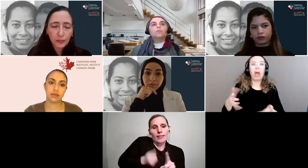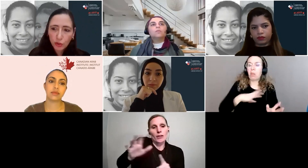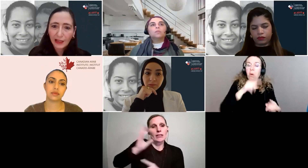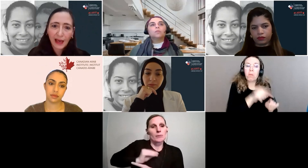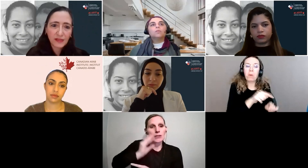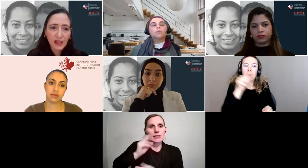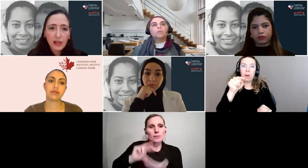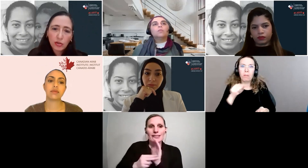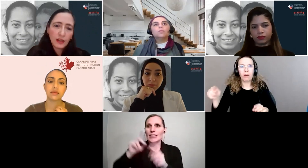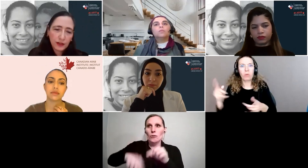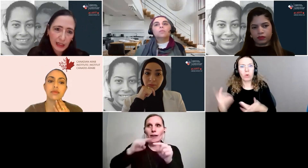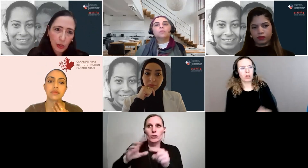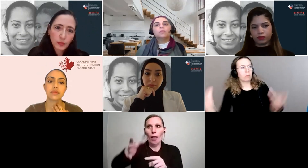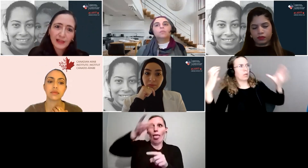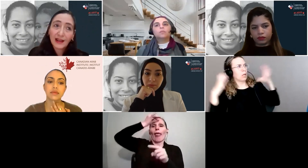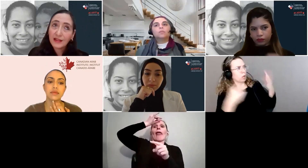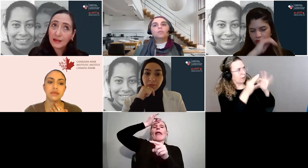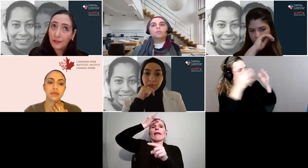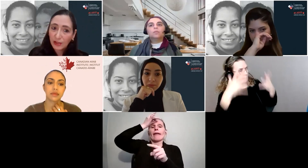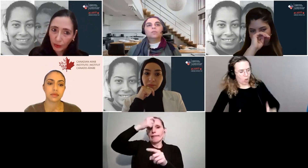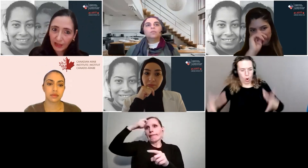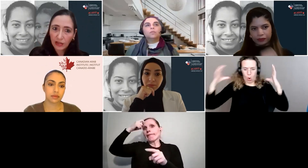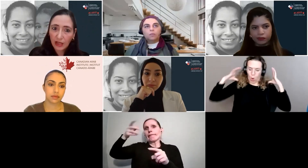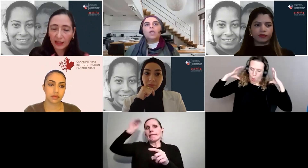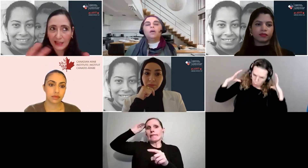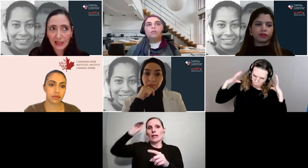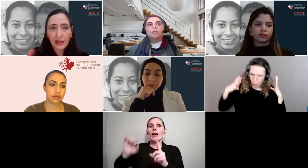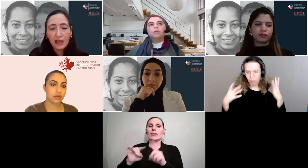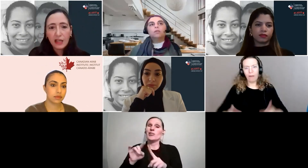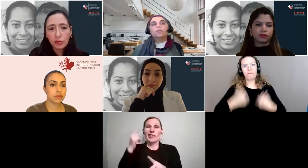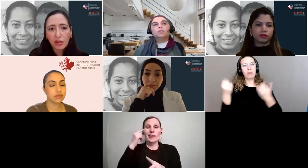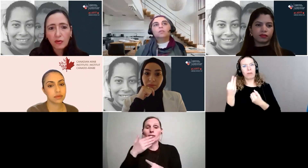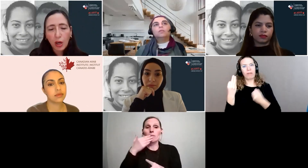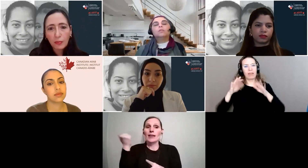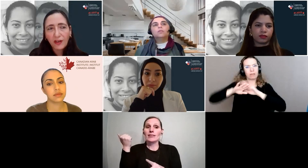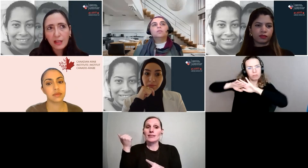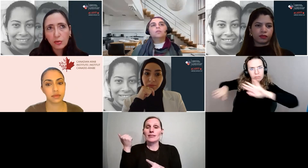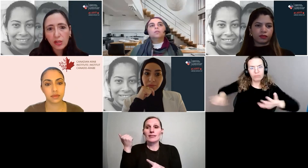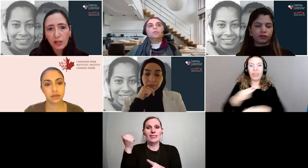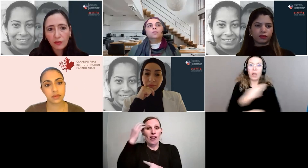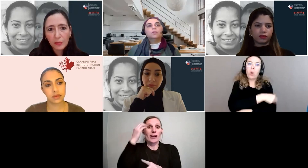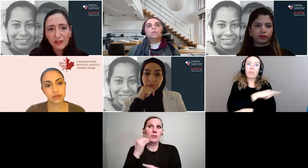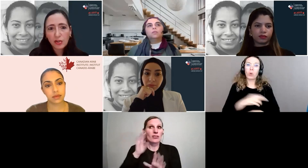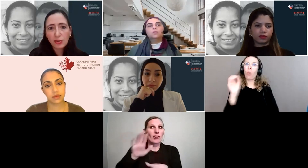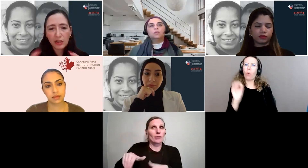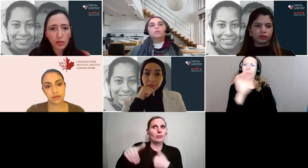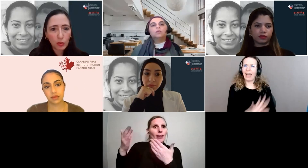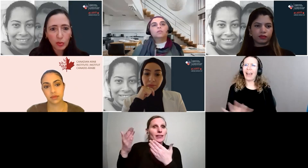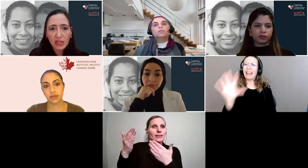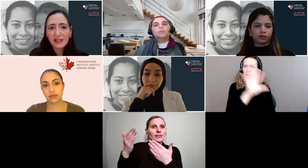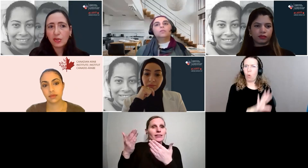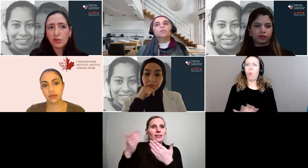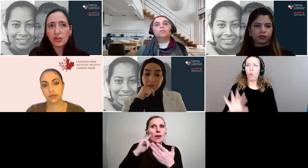into their personal lives. So definitely hospitals are the best ones at least in Ontario at providing those kind of debrief sessions, and